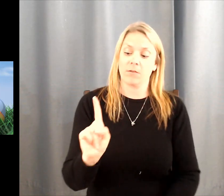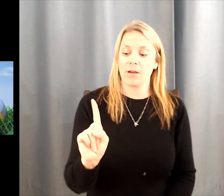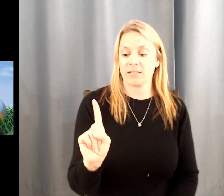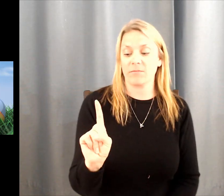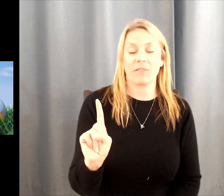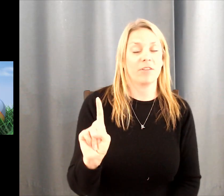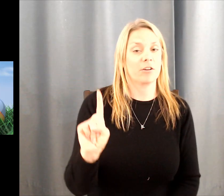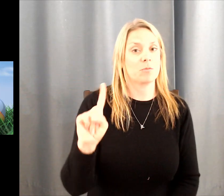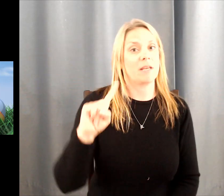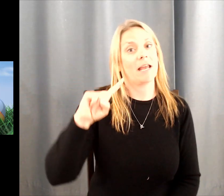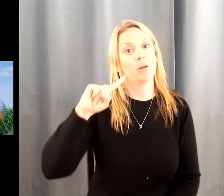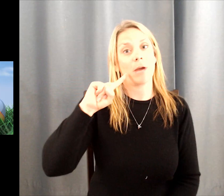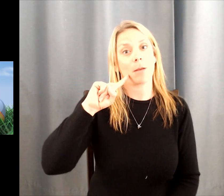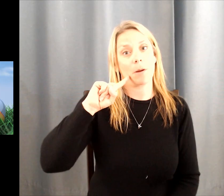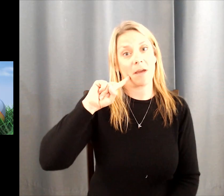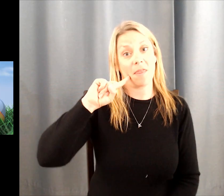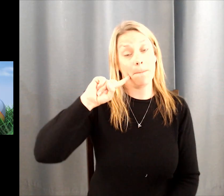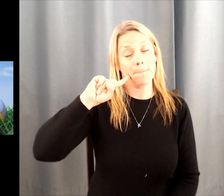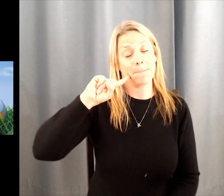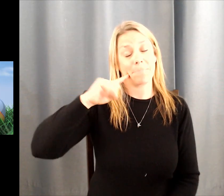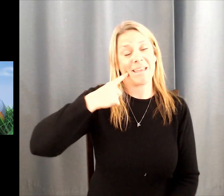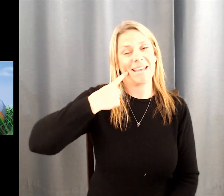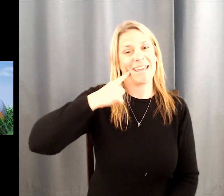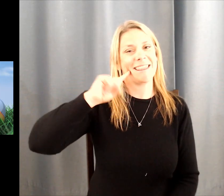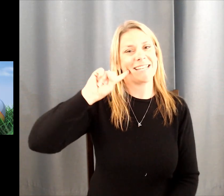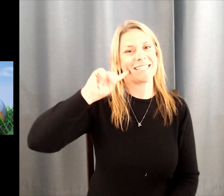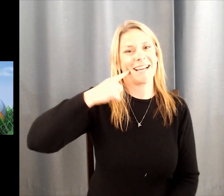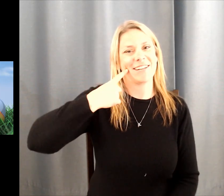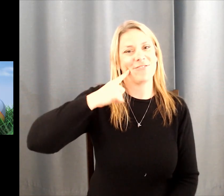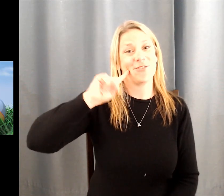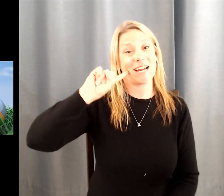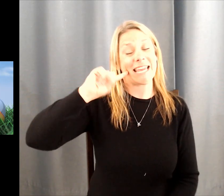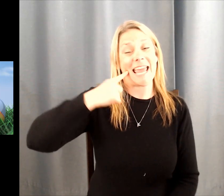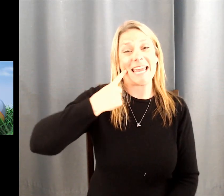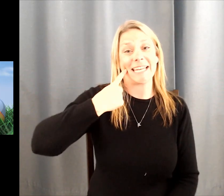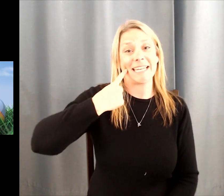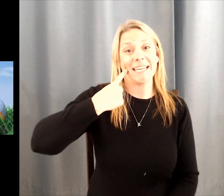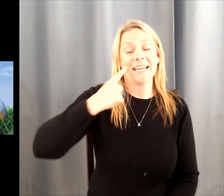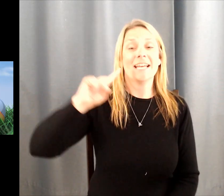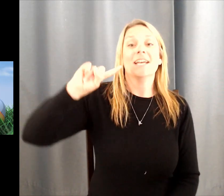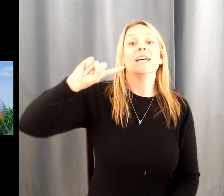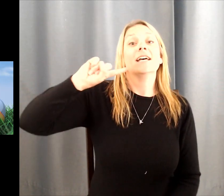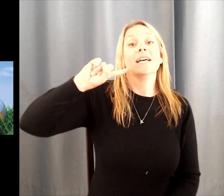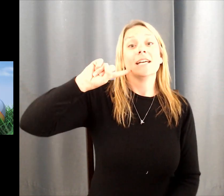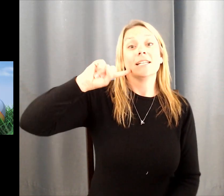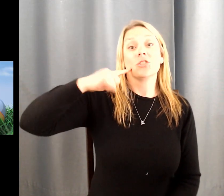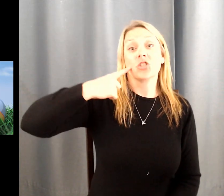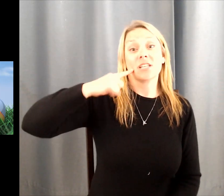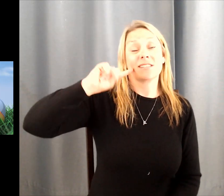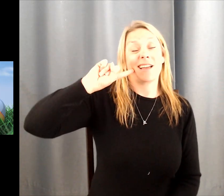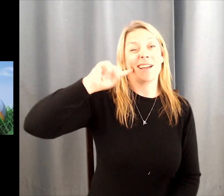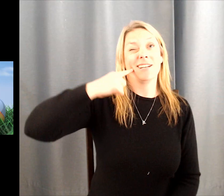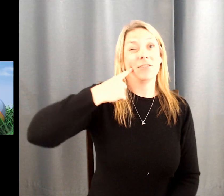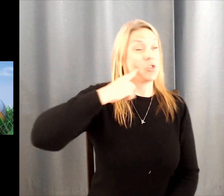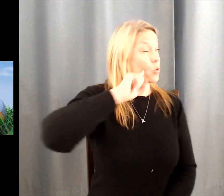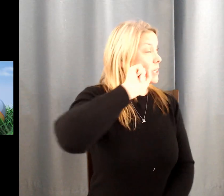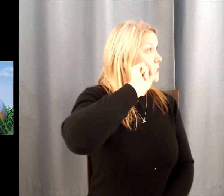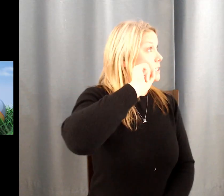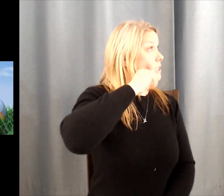of my fingers being held back by my thumb. And the sign for candy just kind of twists